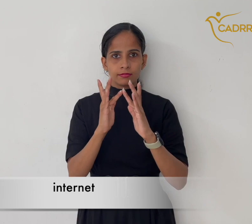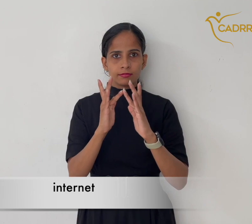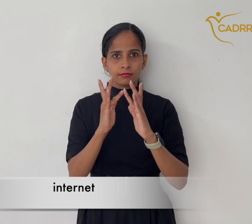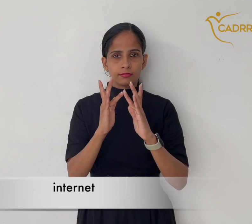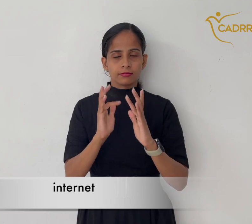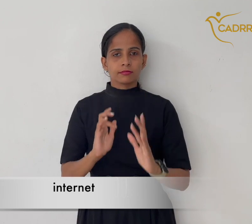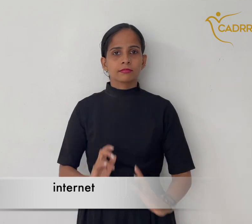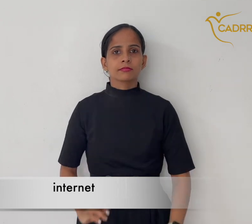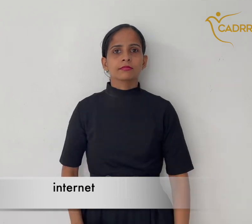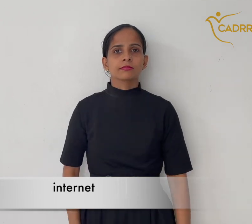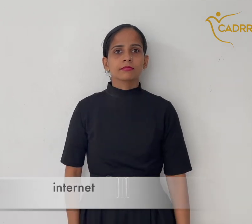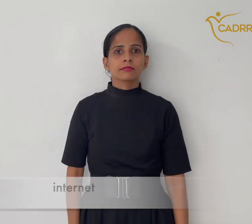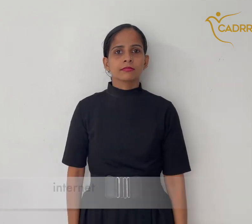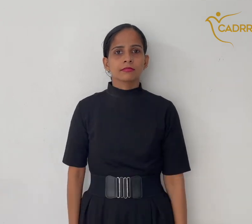Internet.